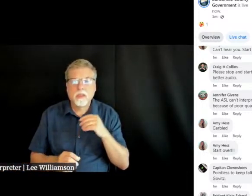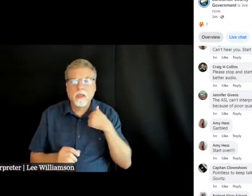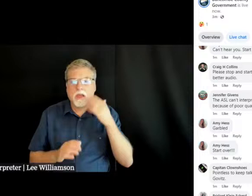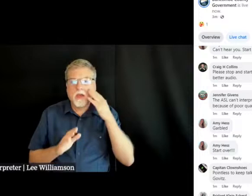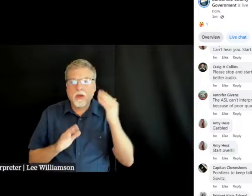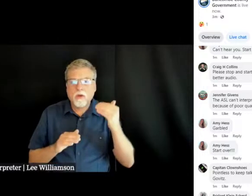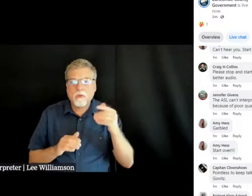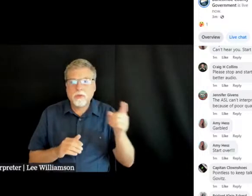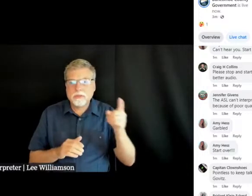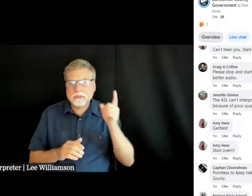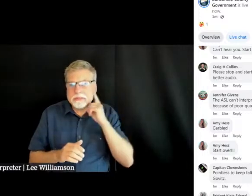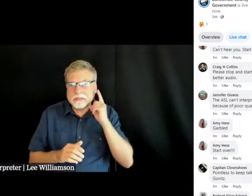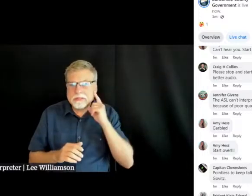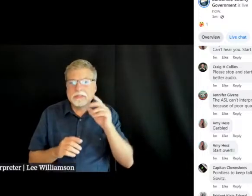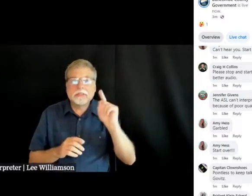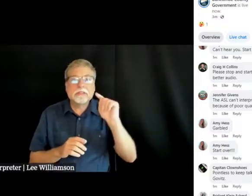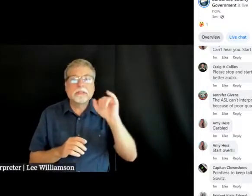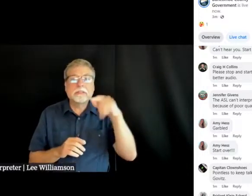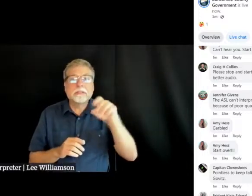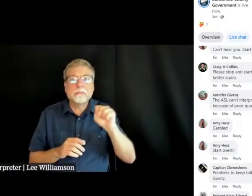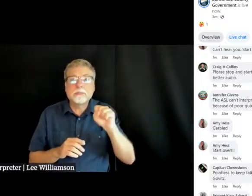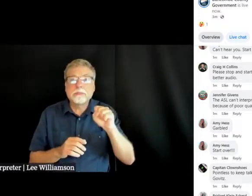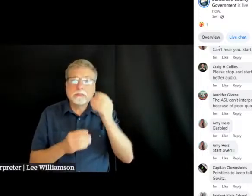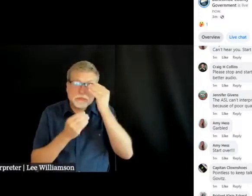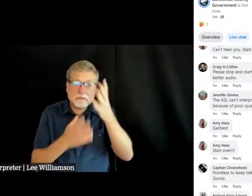we've got some tips for our house.